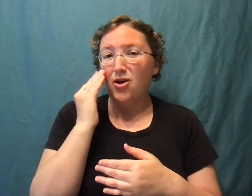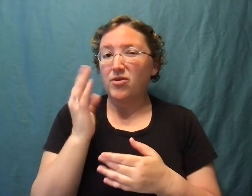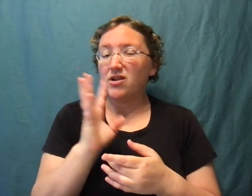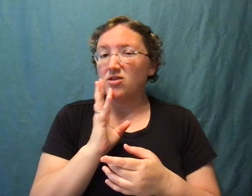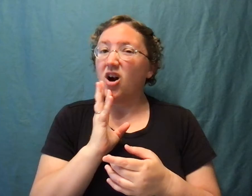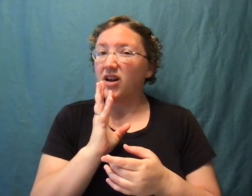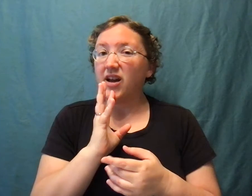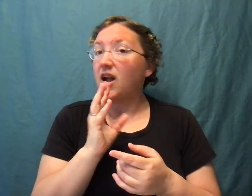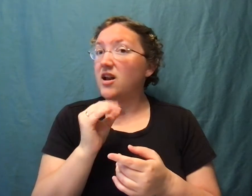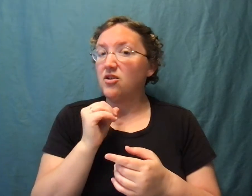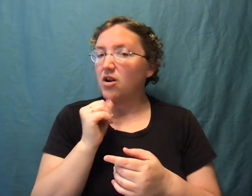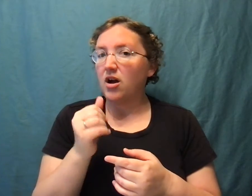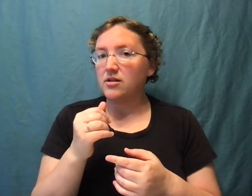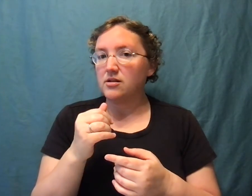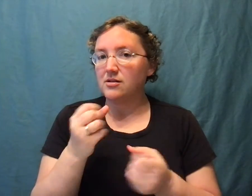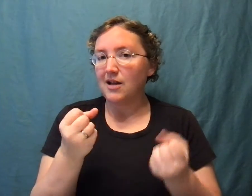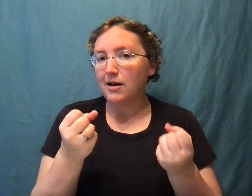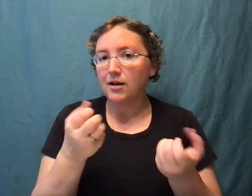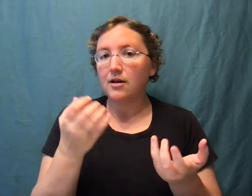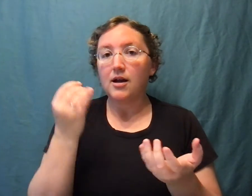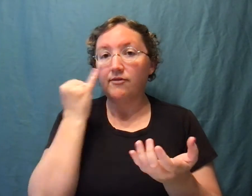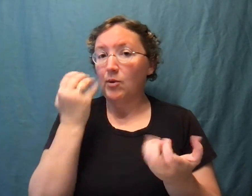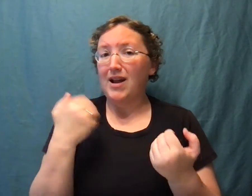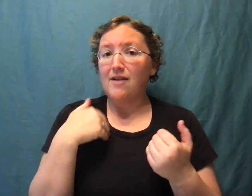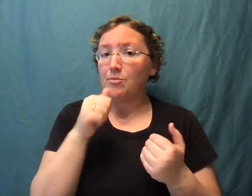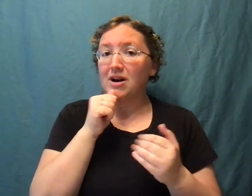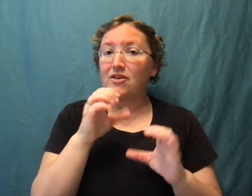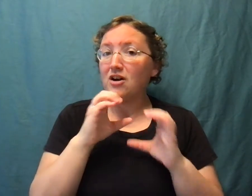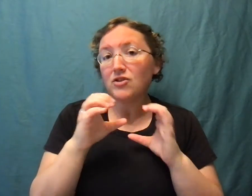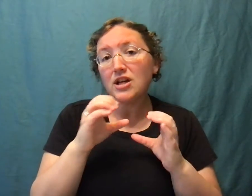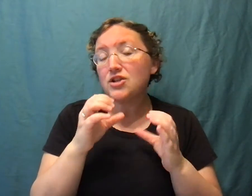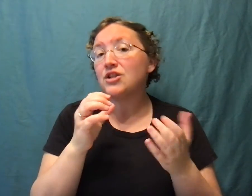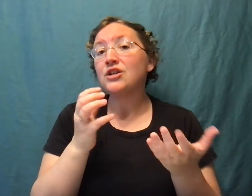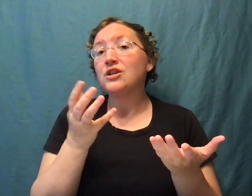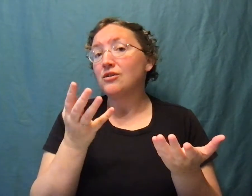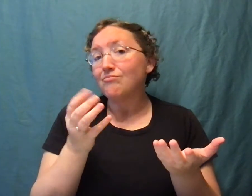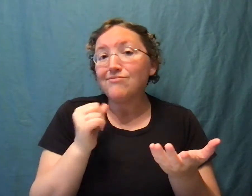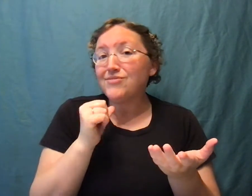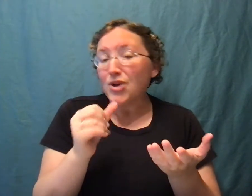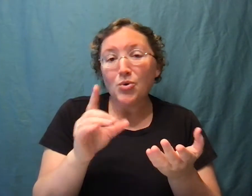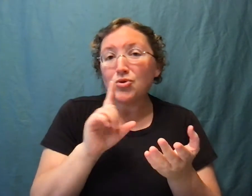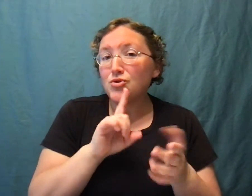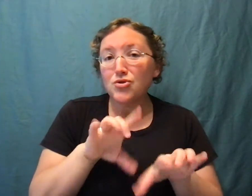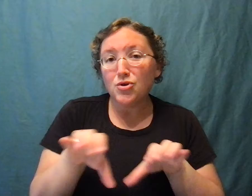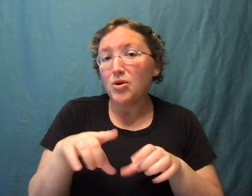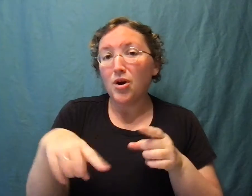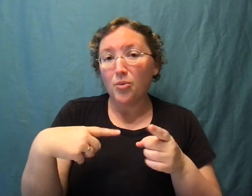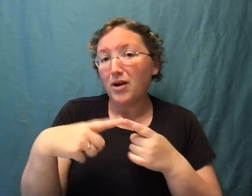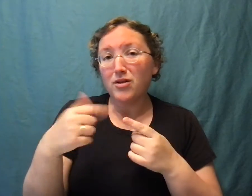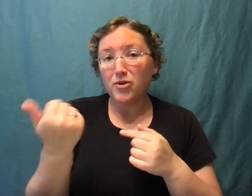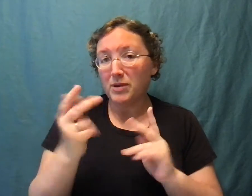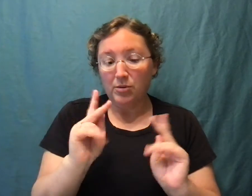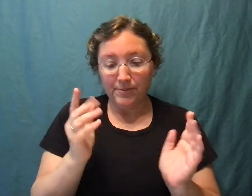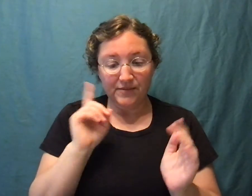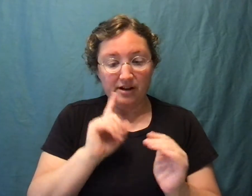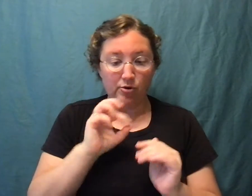that you're talking and you're not signing. If you want to have a private conversation, don't do it around other people, deaf or